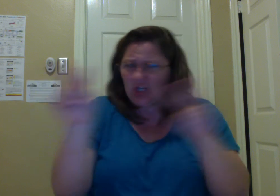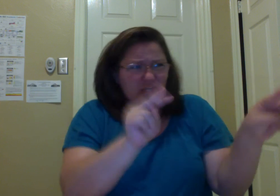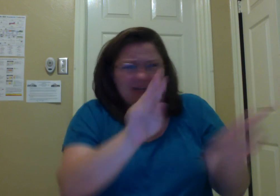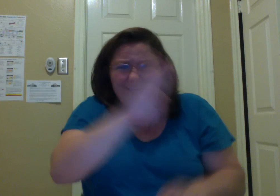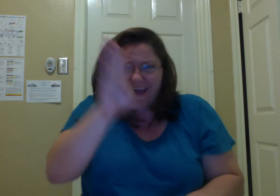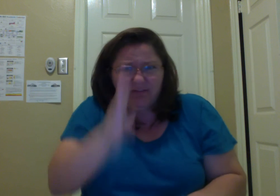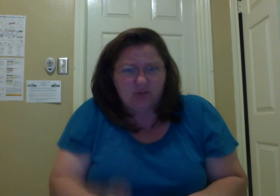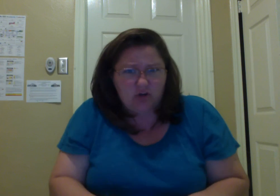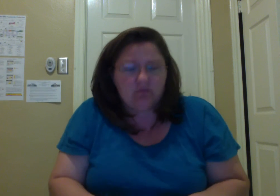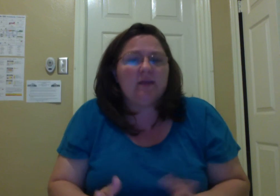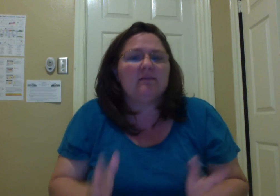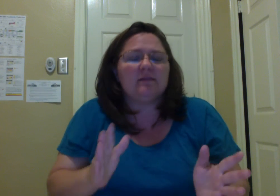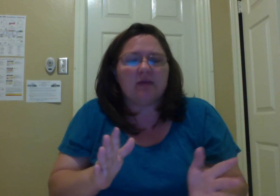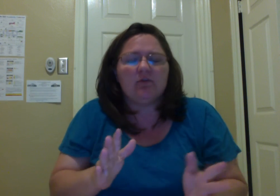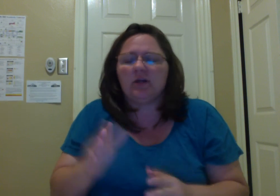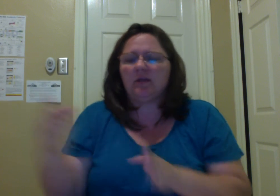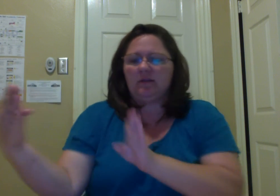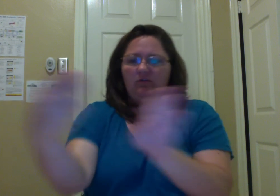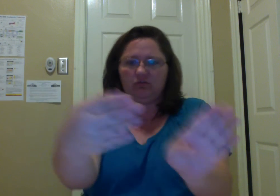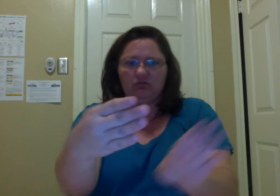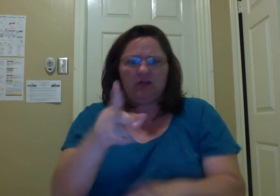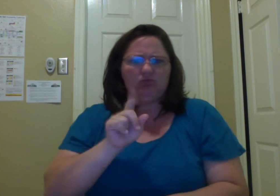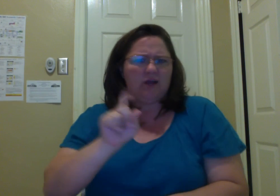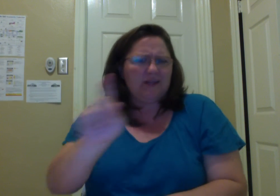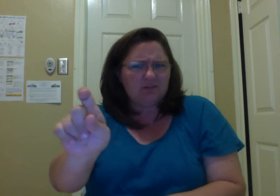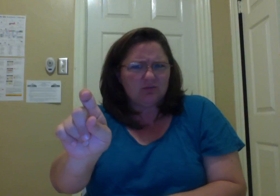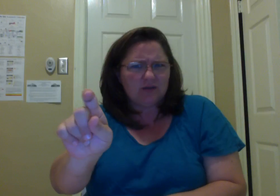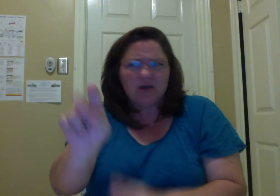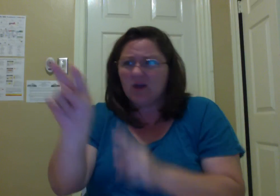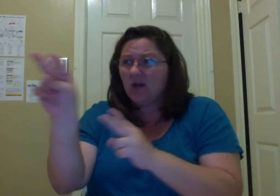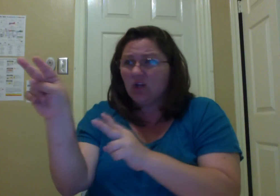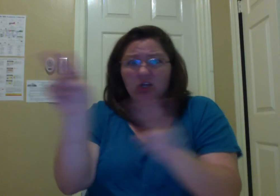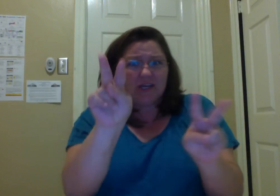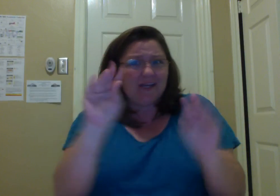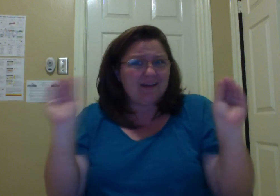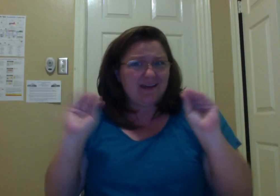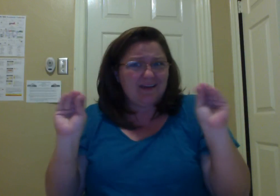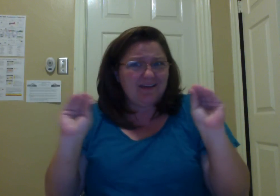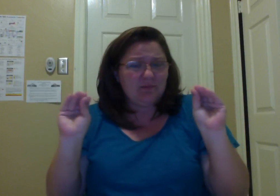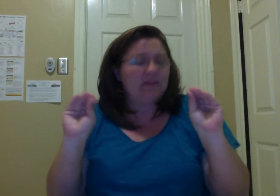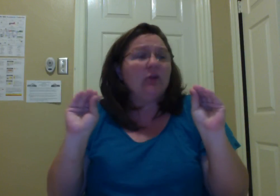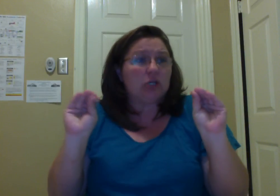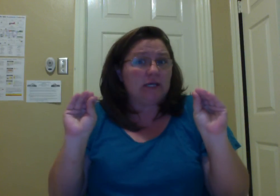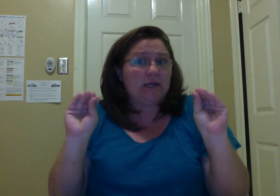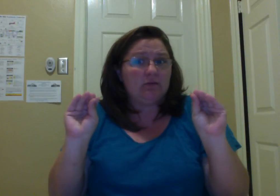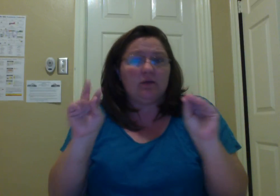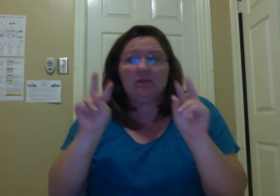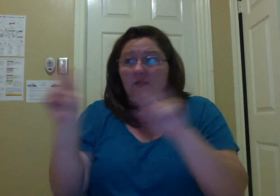look, never. So he's never going to, there's a street, run into it, looking none, without looking, so he's going to